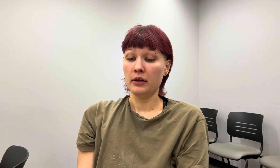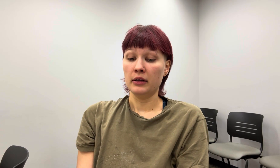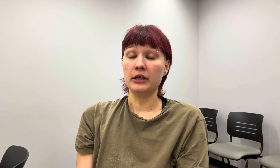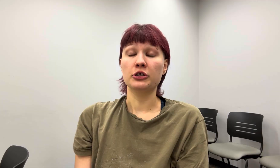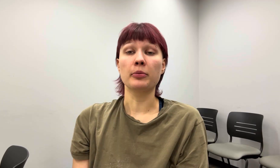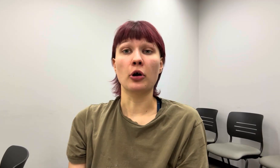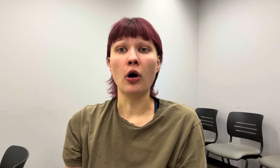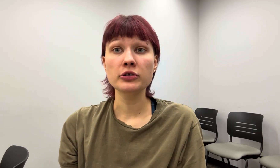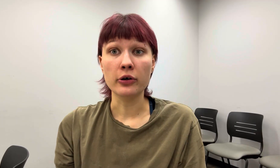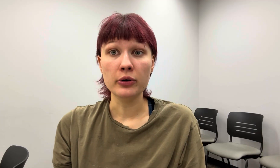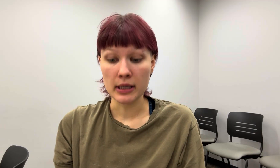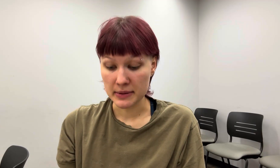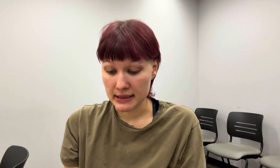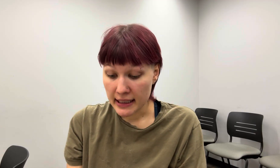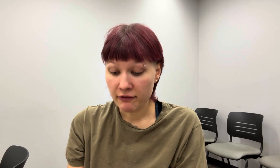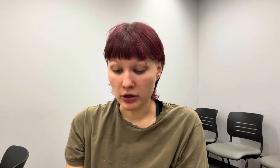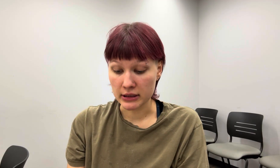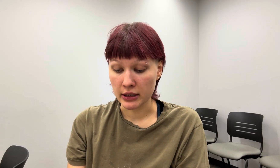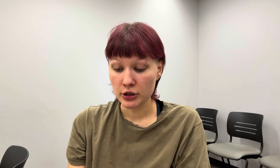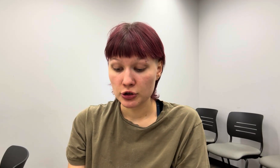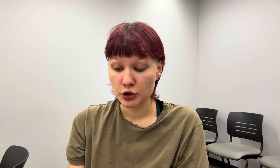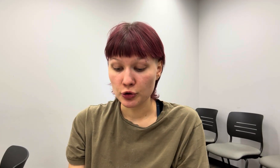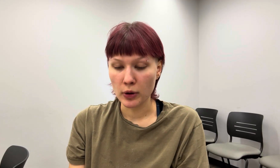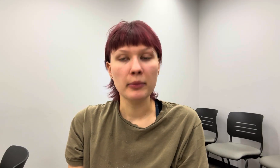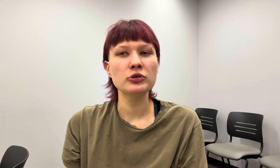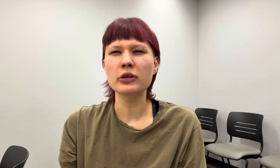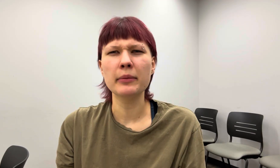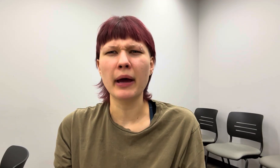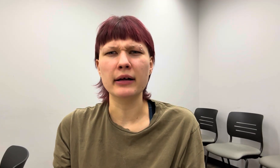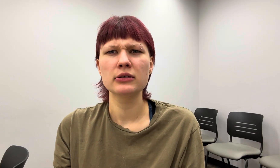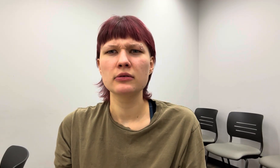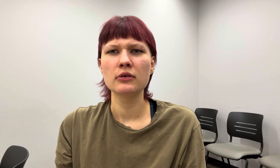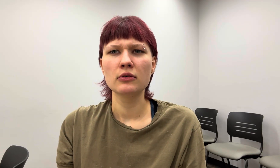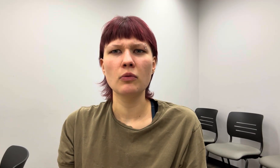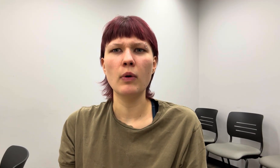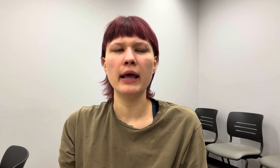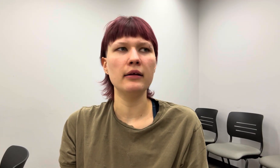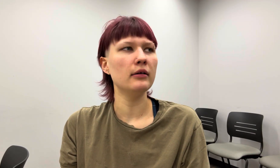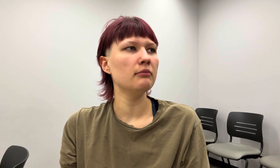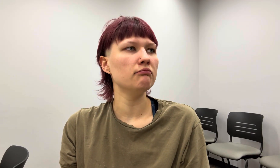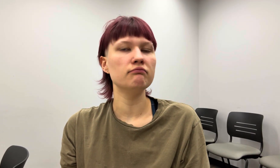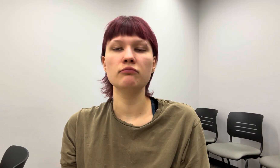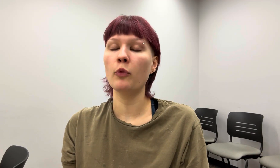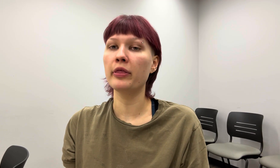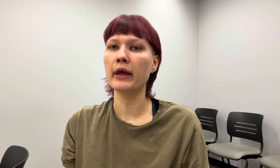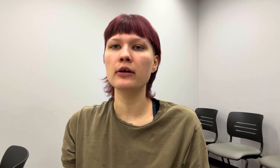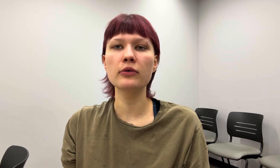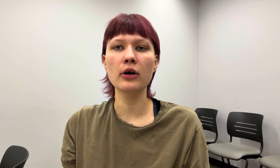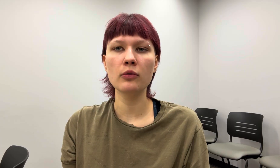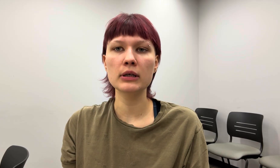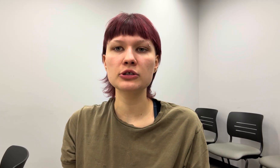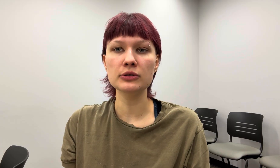the interpreter also keeps defaulting to emotional impact when they don't know what to